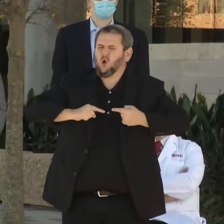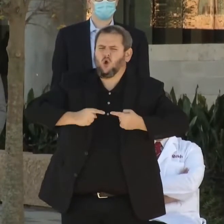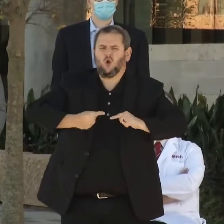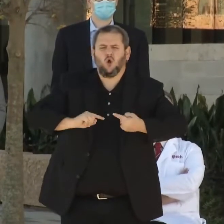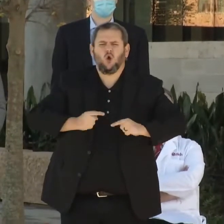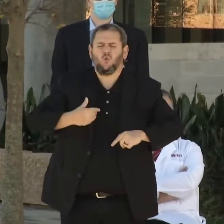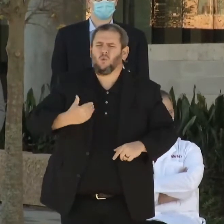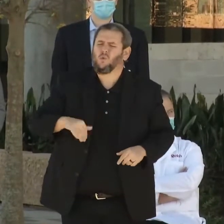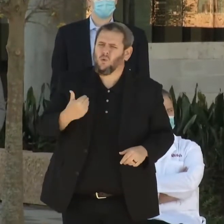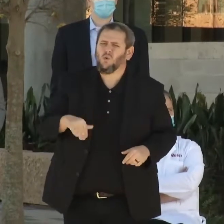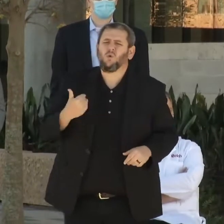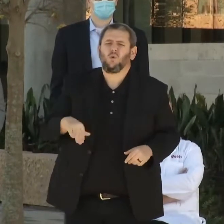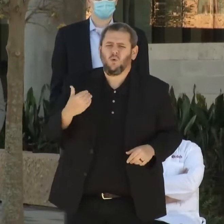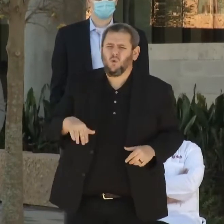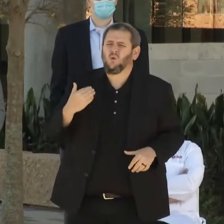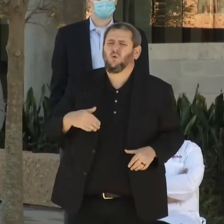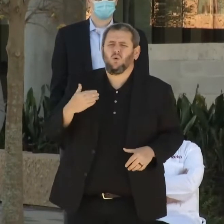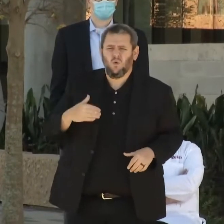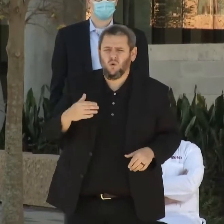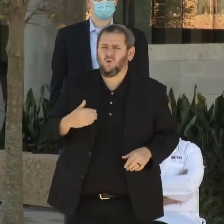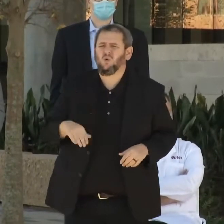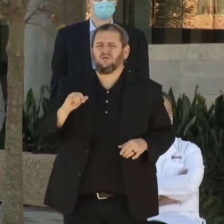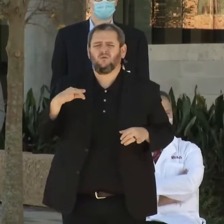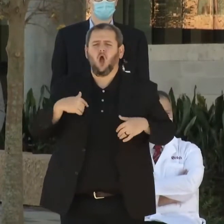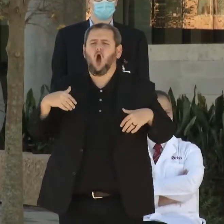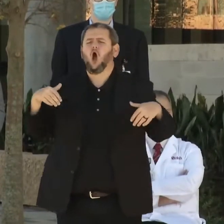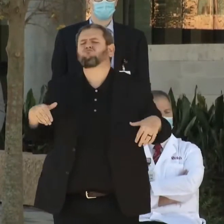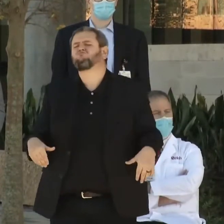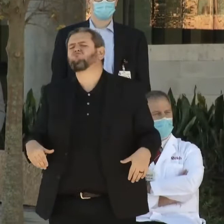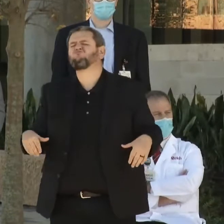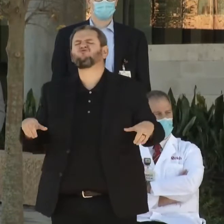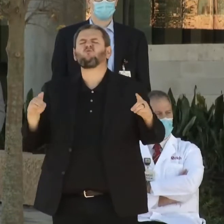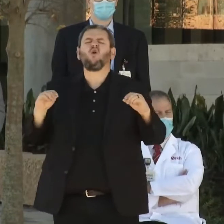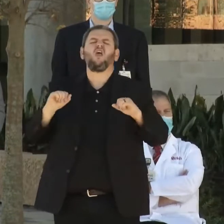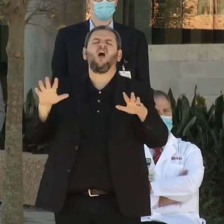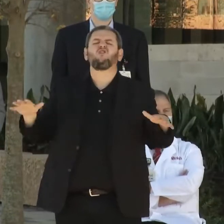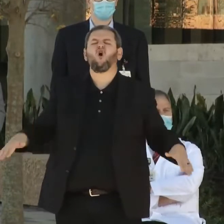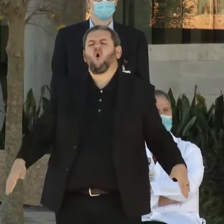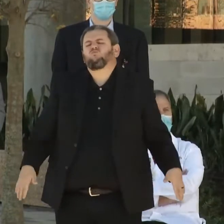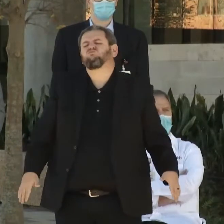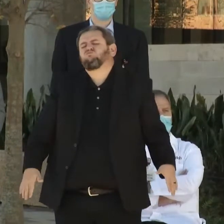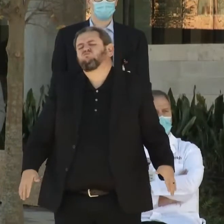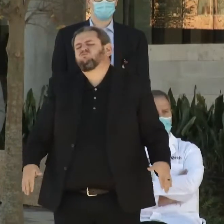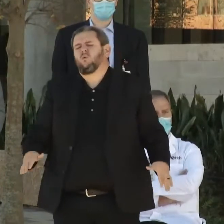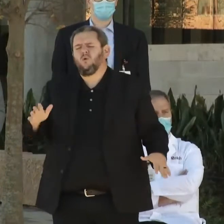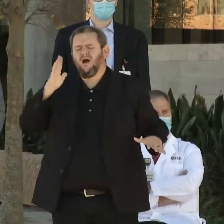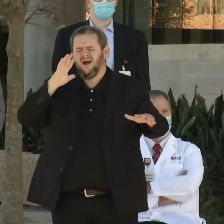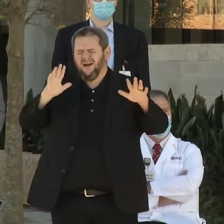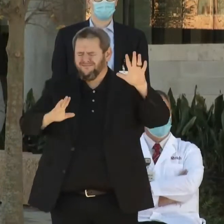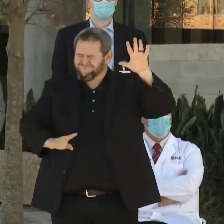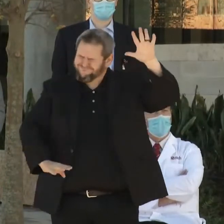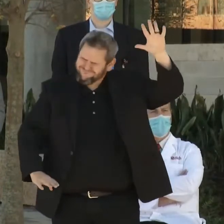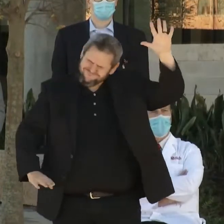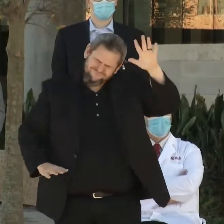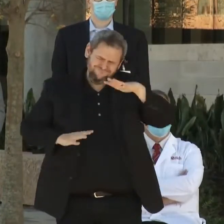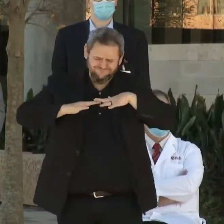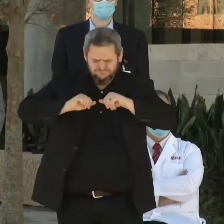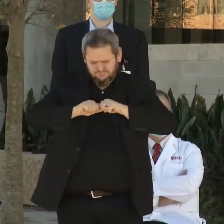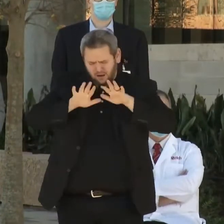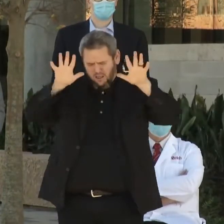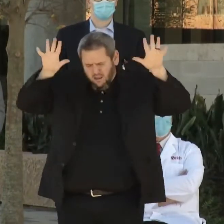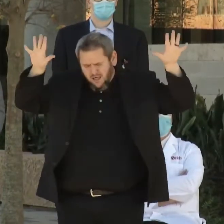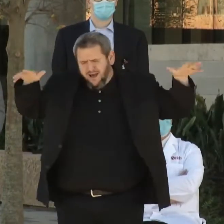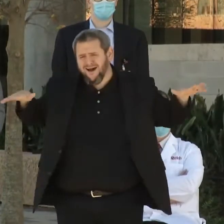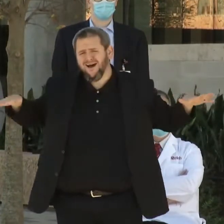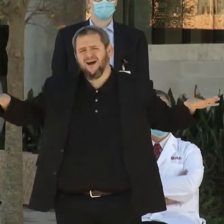in cases, our hospitals will be more overwhelmed than they already are, and we won't be able to be there for